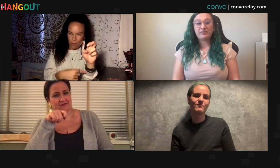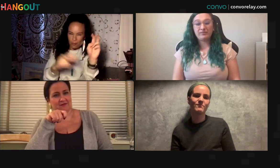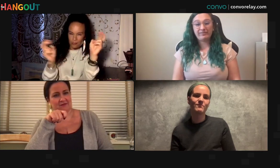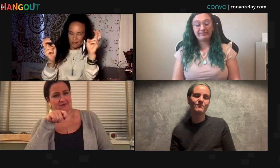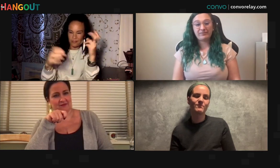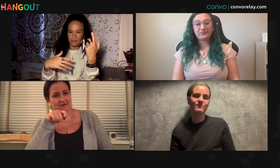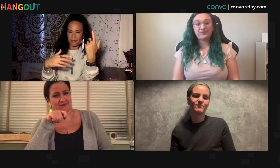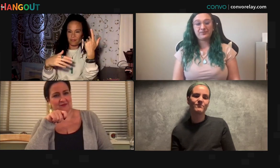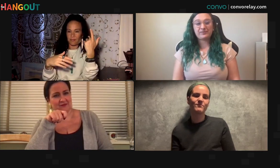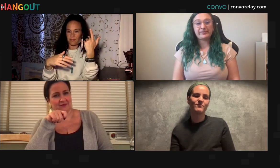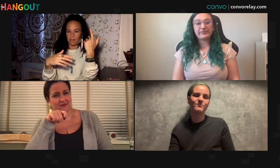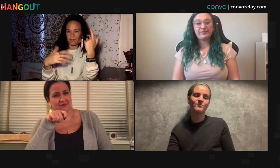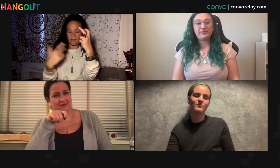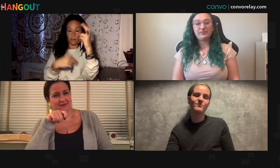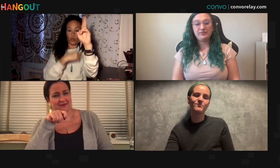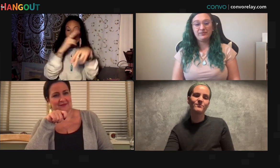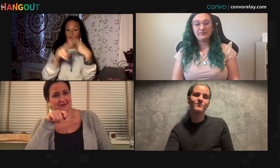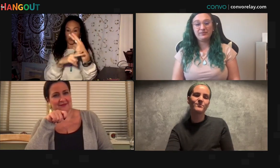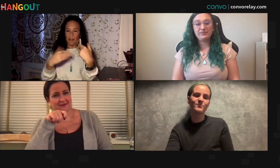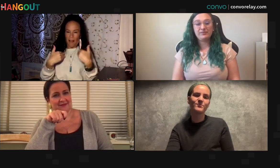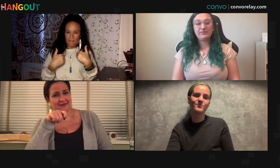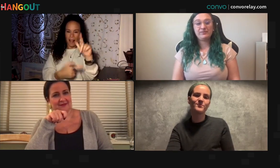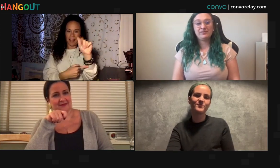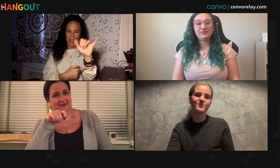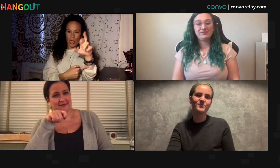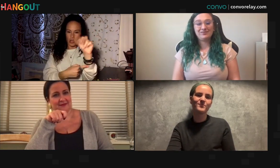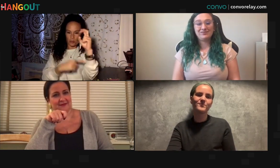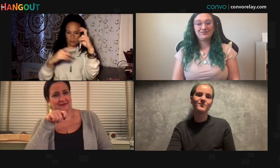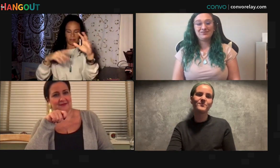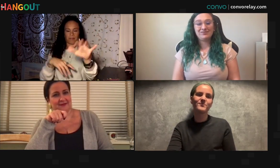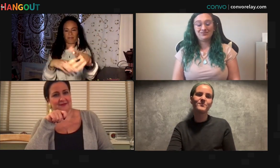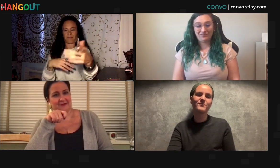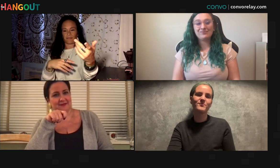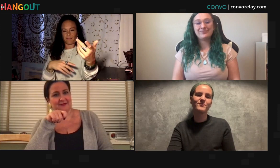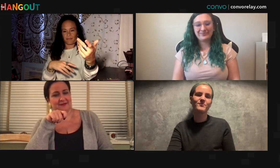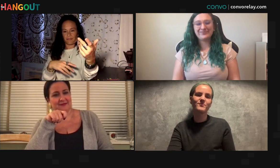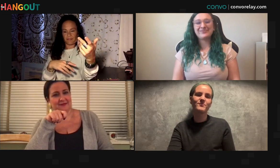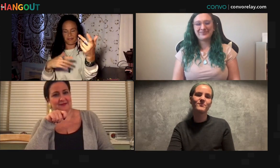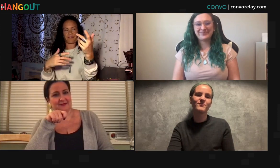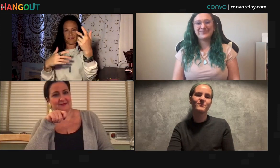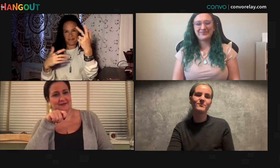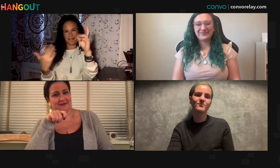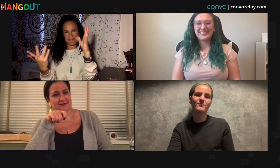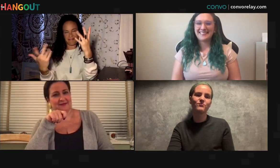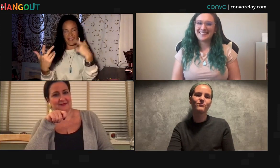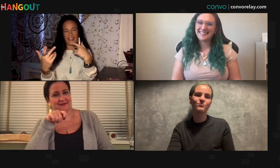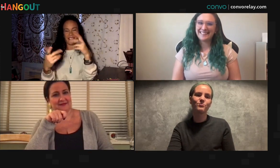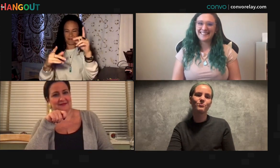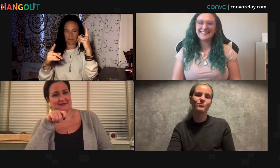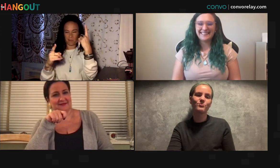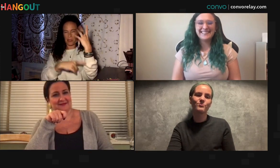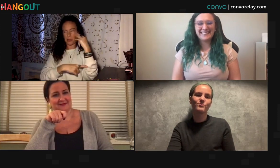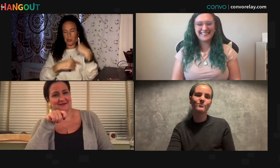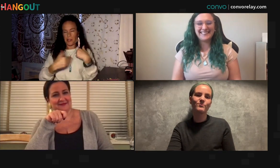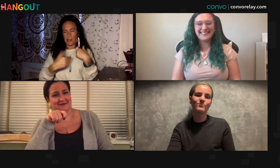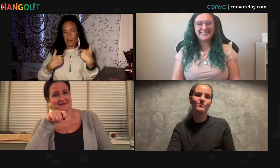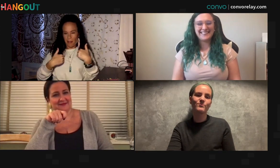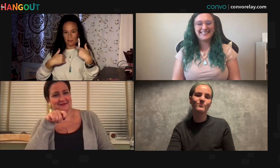we don't realize what we truly are. The universe has layers to it. It's, well, there's